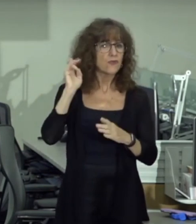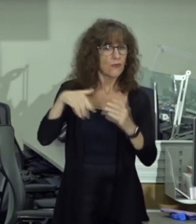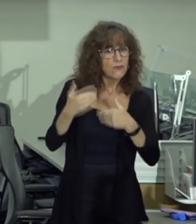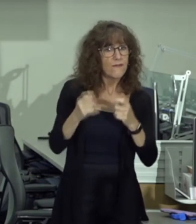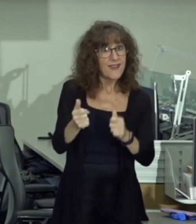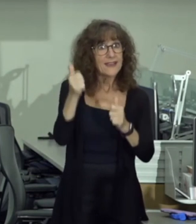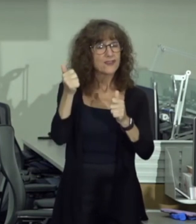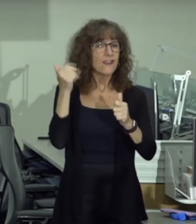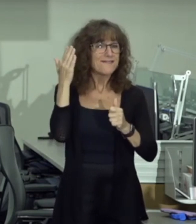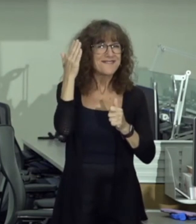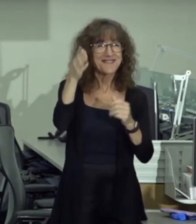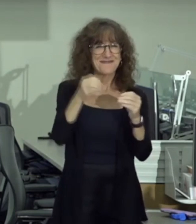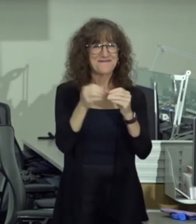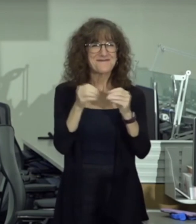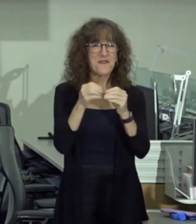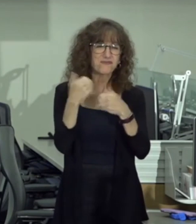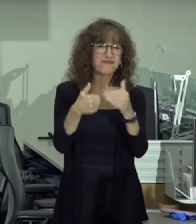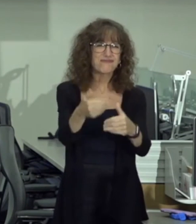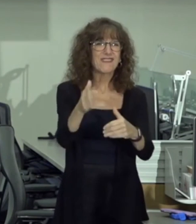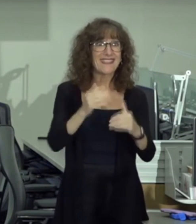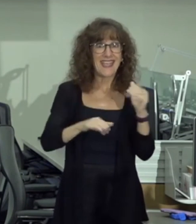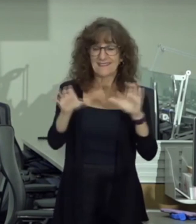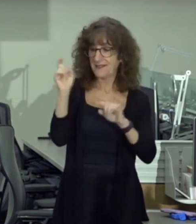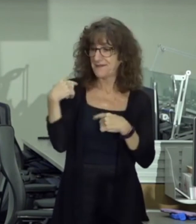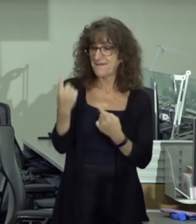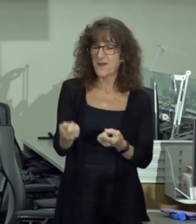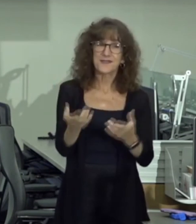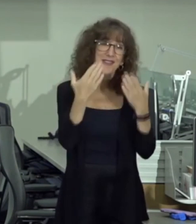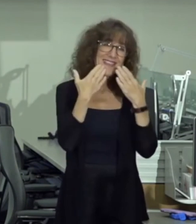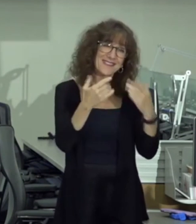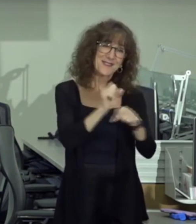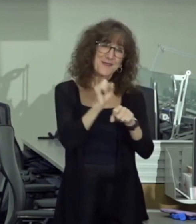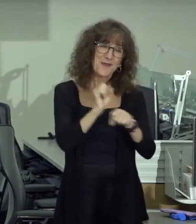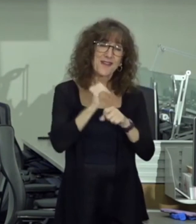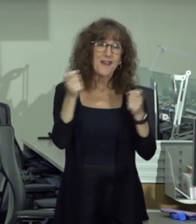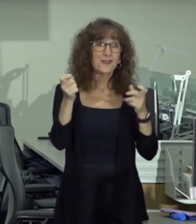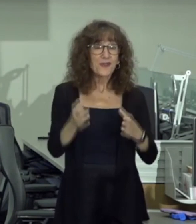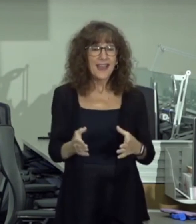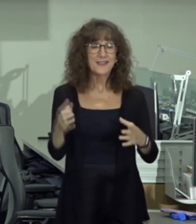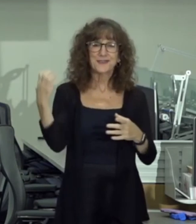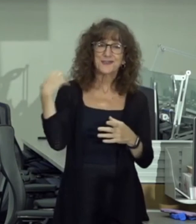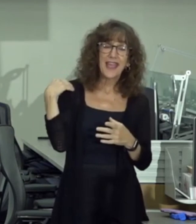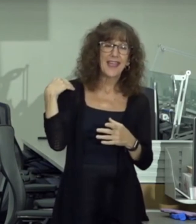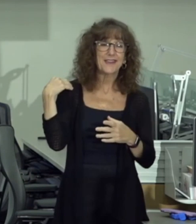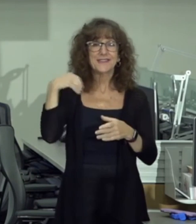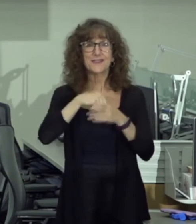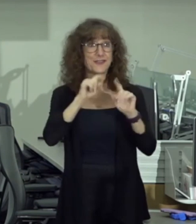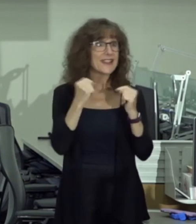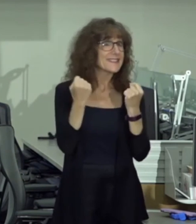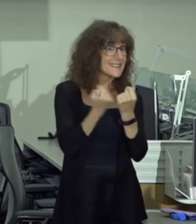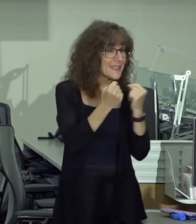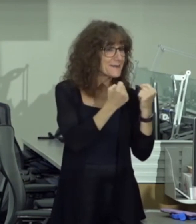and farther for our residents than we ever have before. And so thanks to the work of our directors, our chairs, and our internal